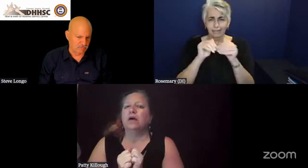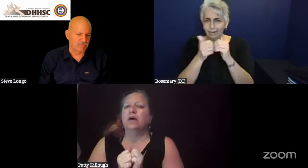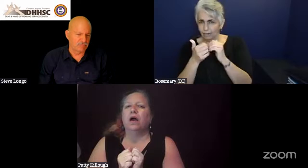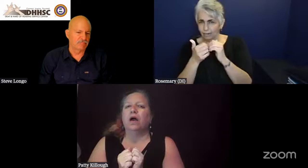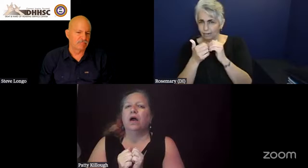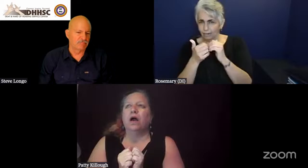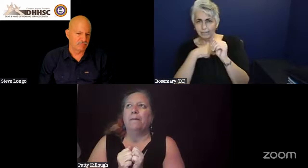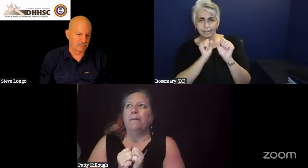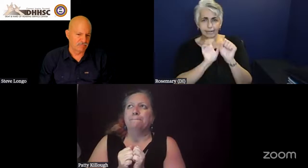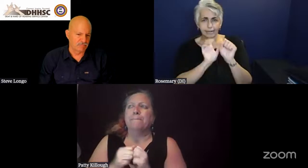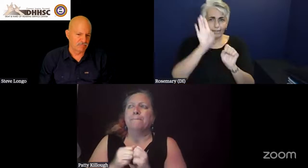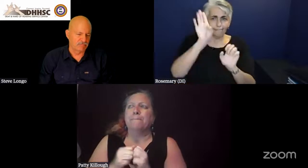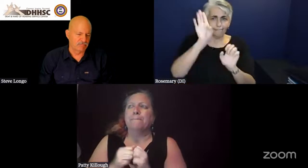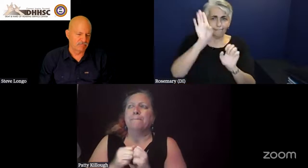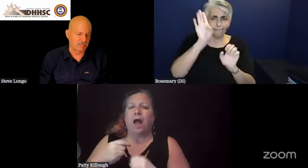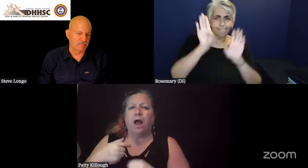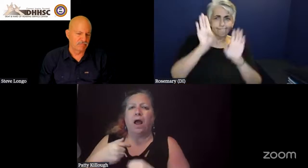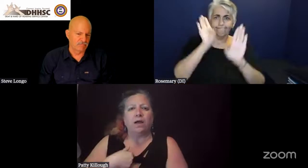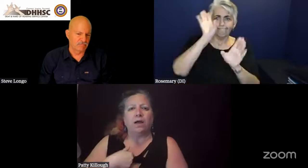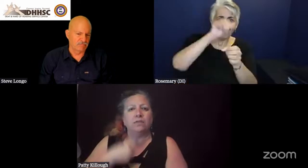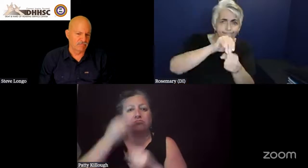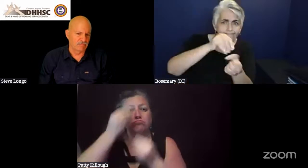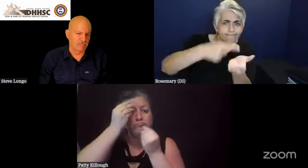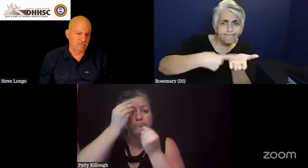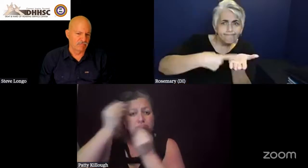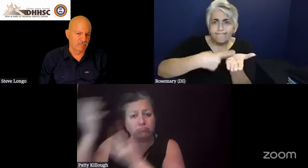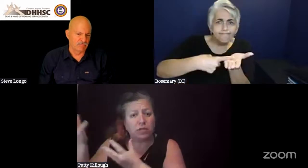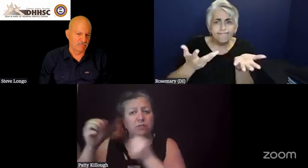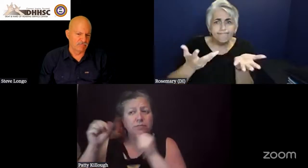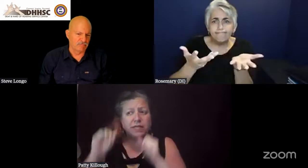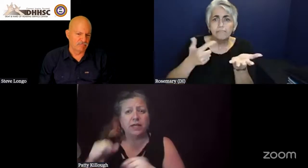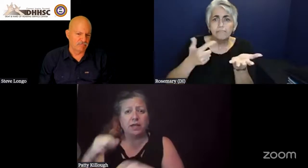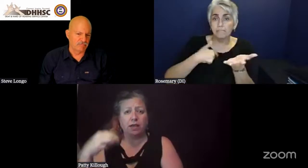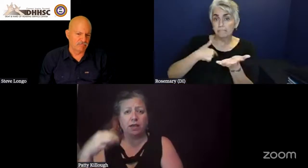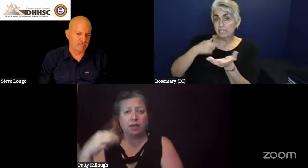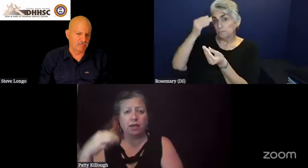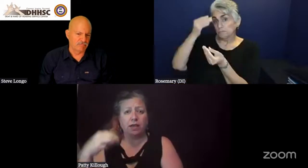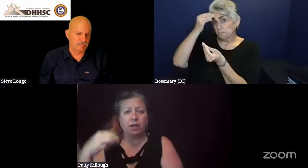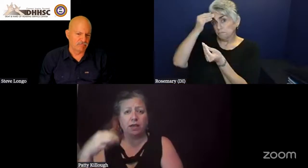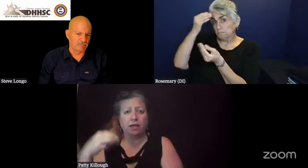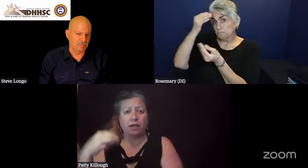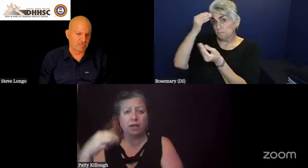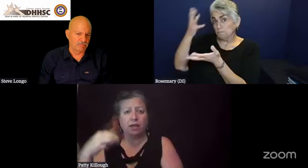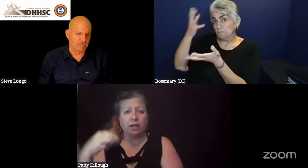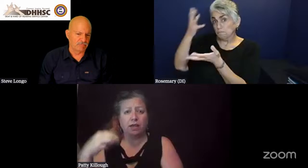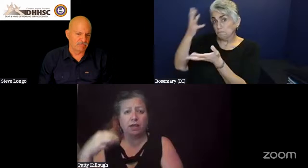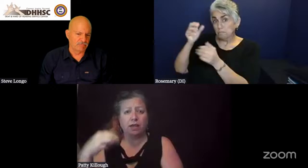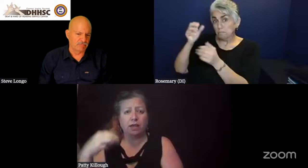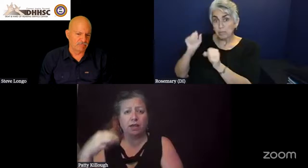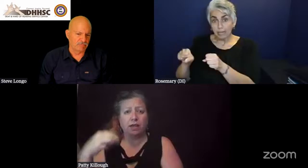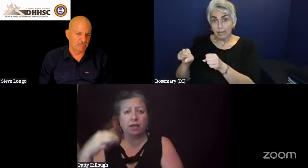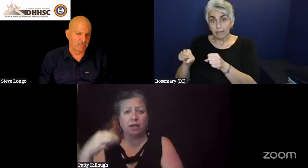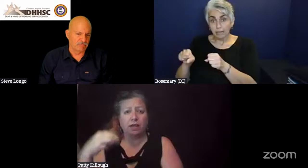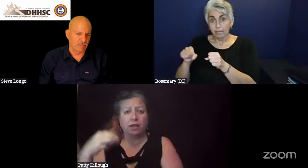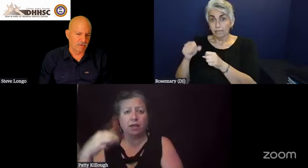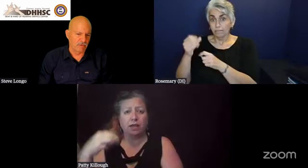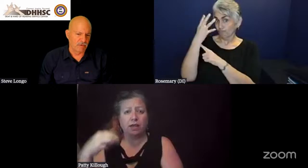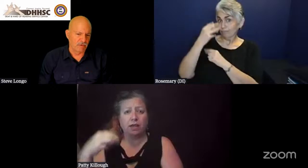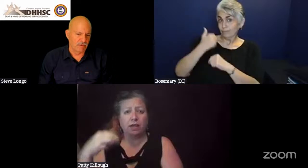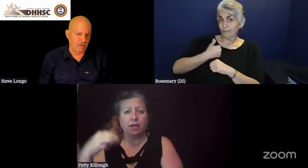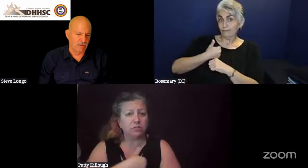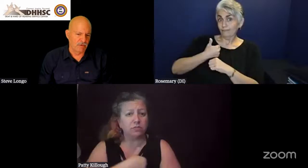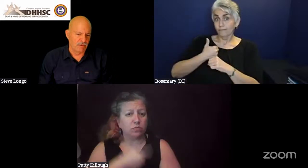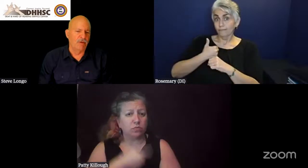during our meetings and how we can include them, how can they become included